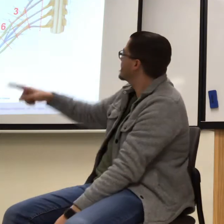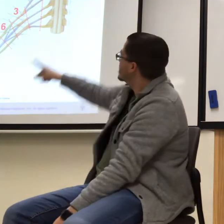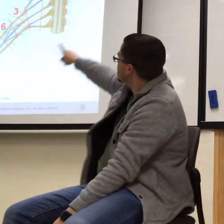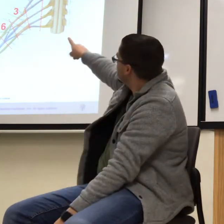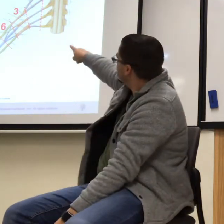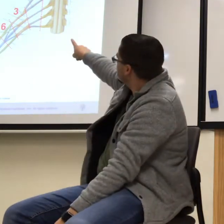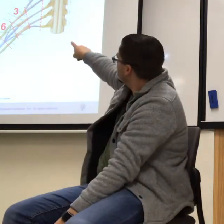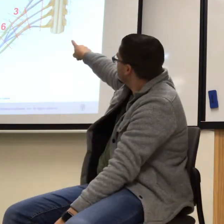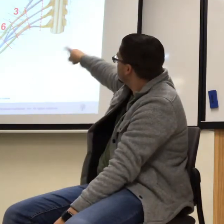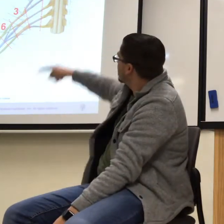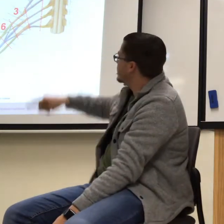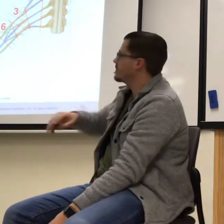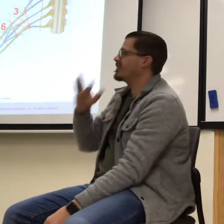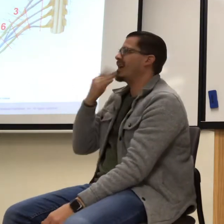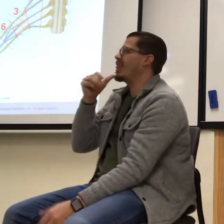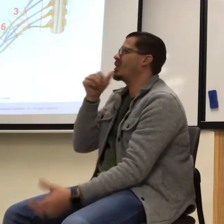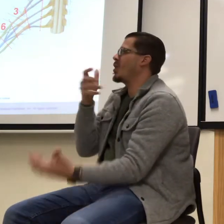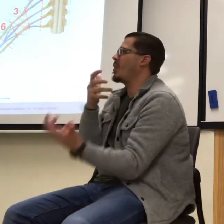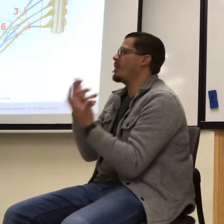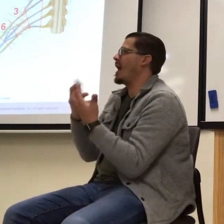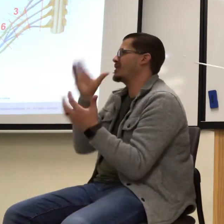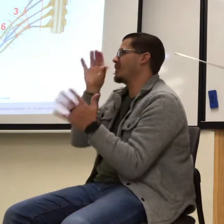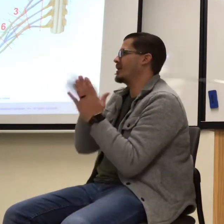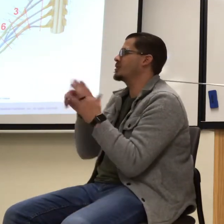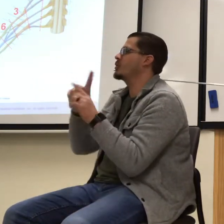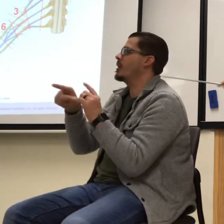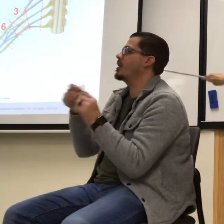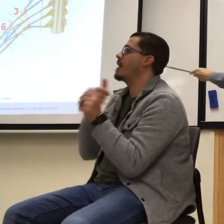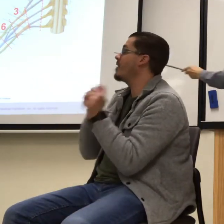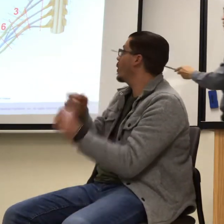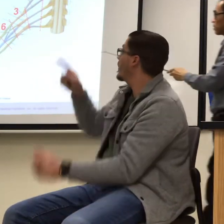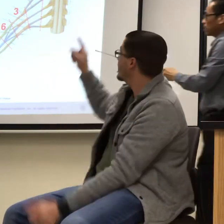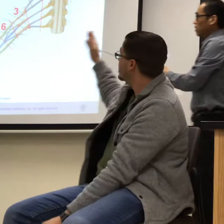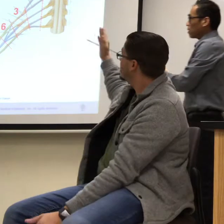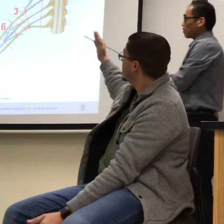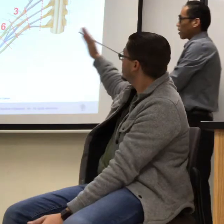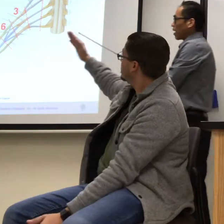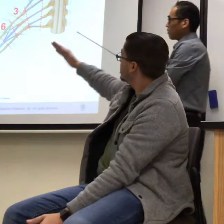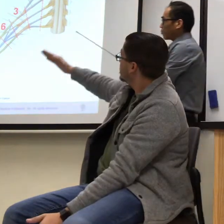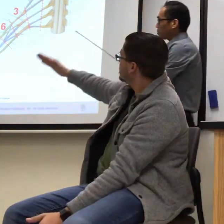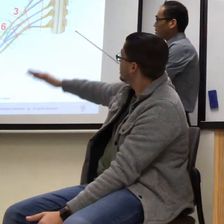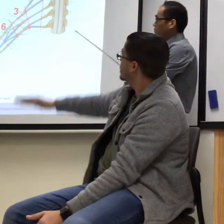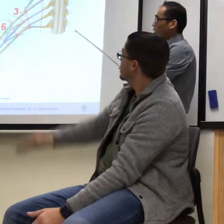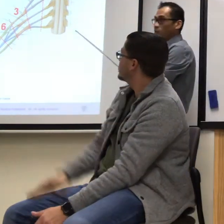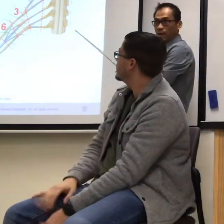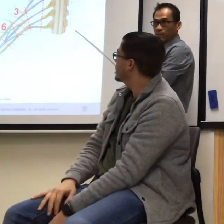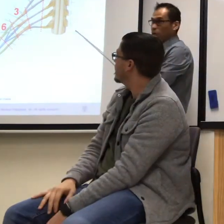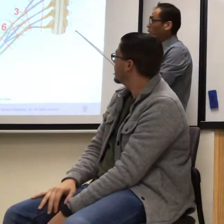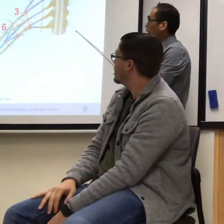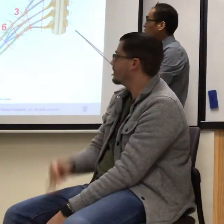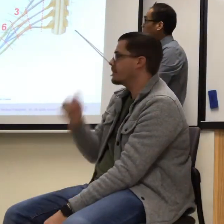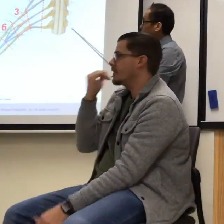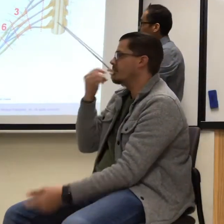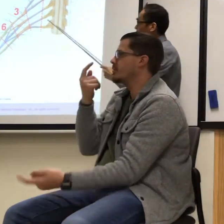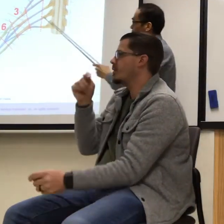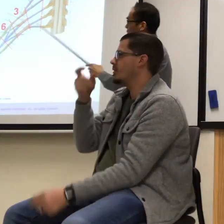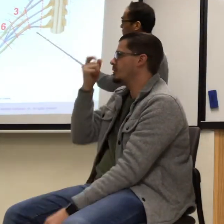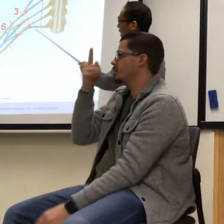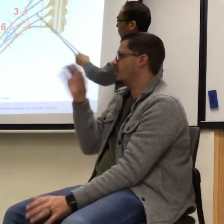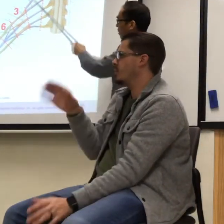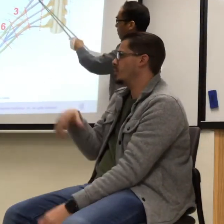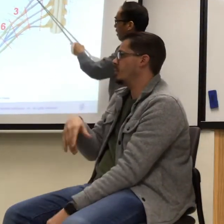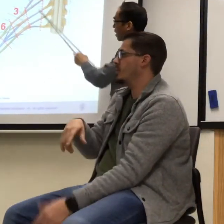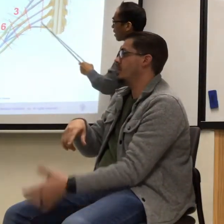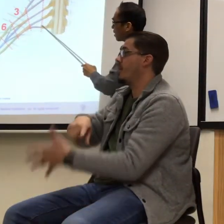lower. My colors aren't really matching the picture, but I'm following this, okay, if you're trying to follow what I'm doing. I started